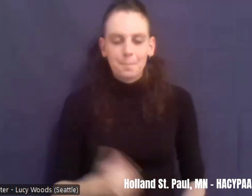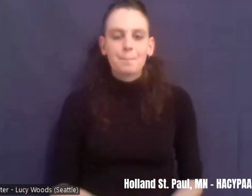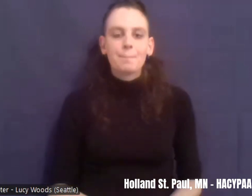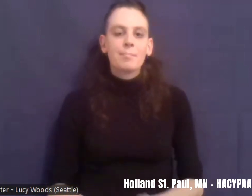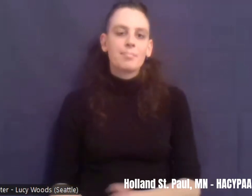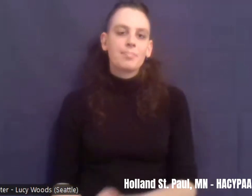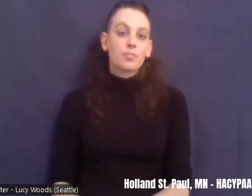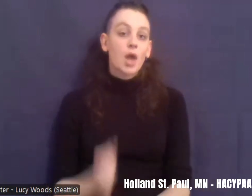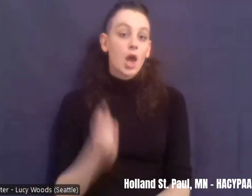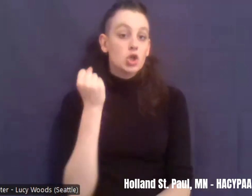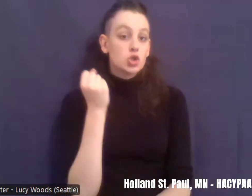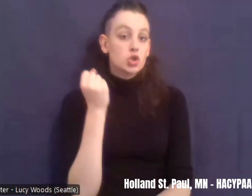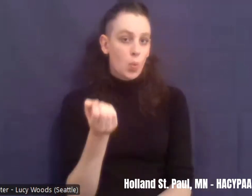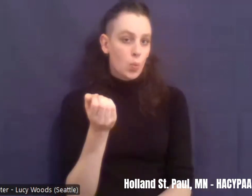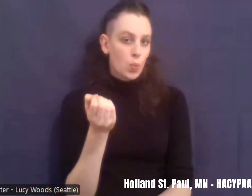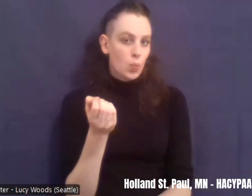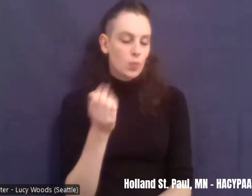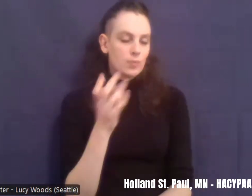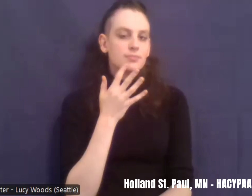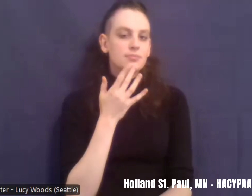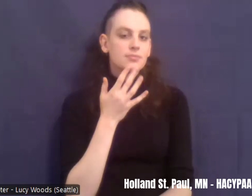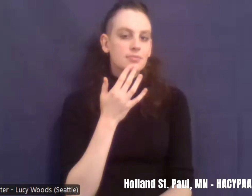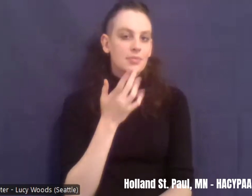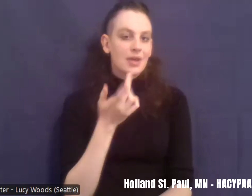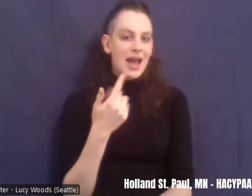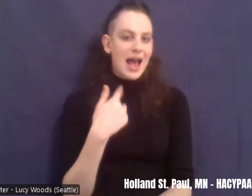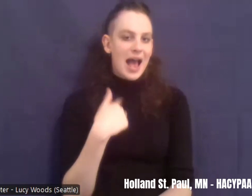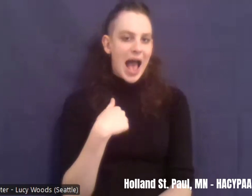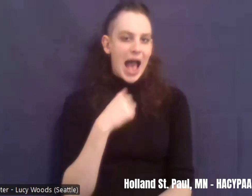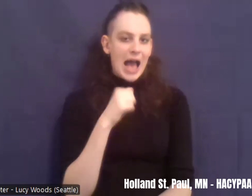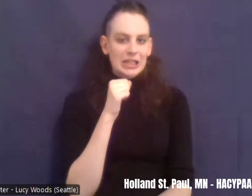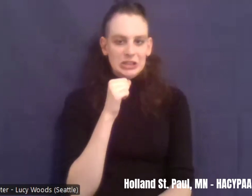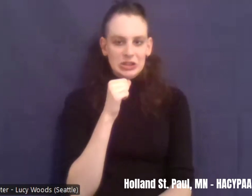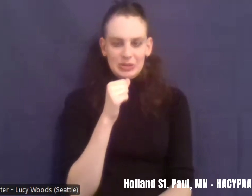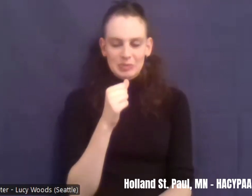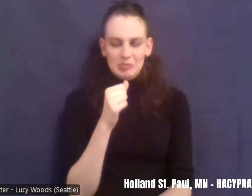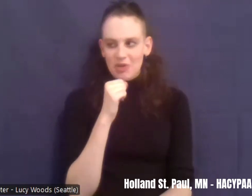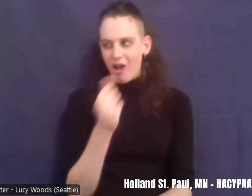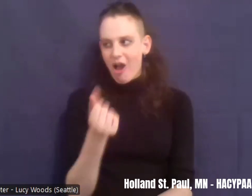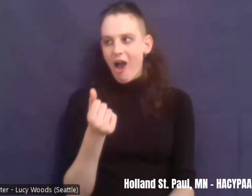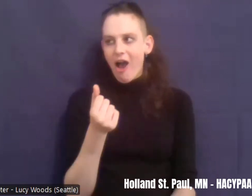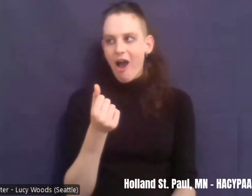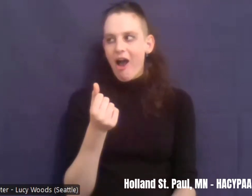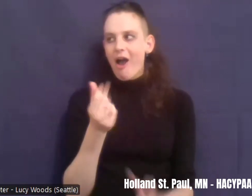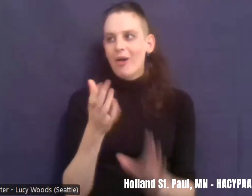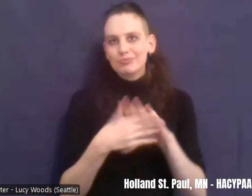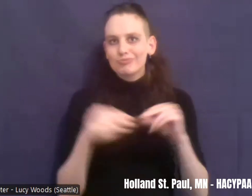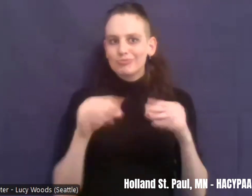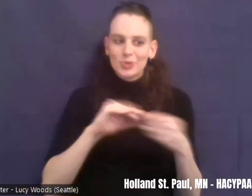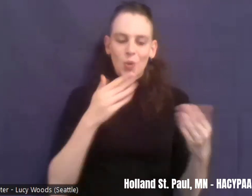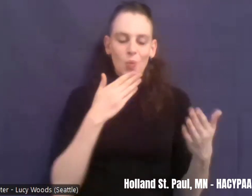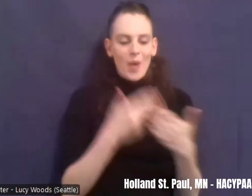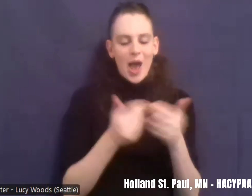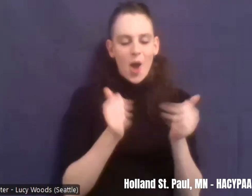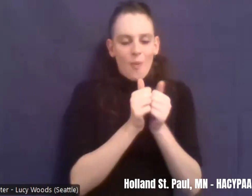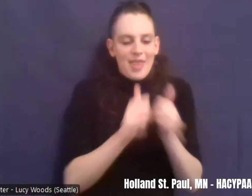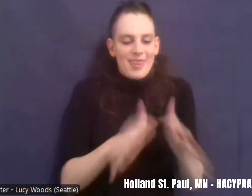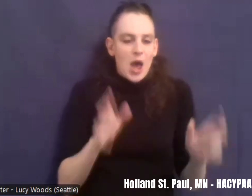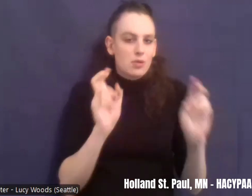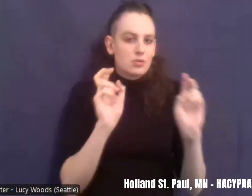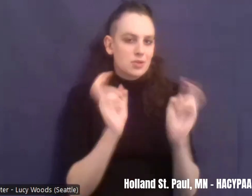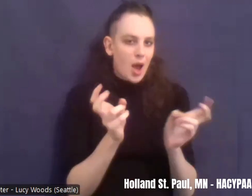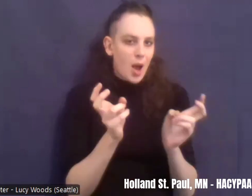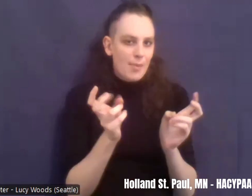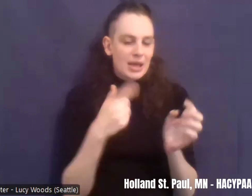I don't do well without like a topic being presented to me. So I kind of like wanted to like go ahead and lead with